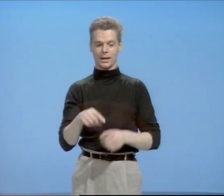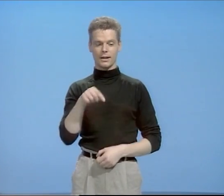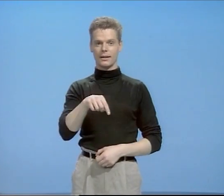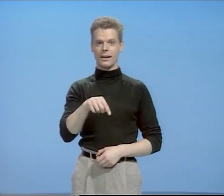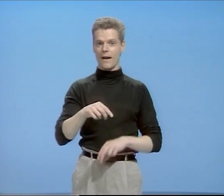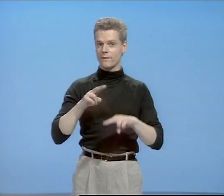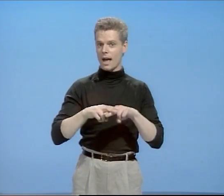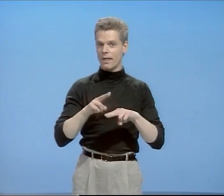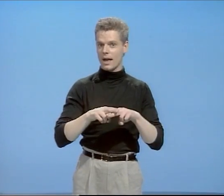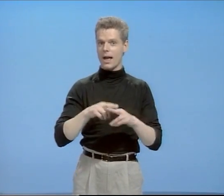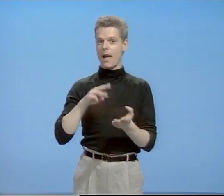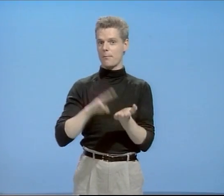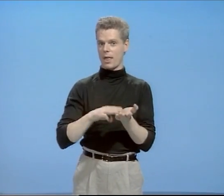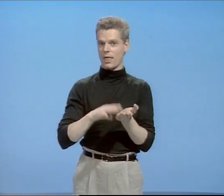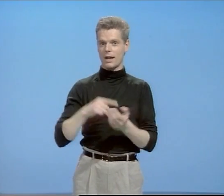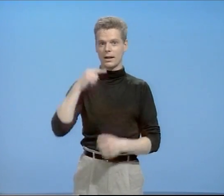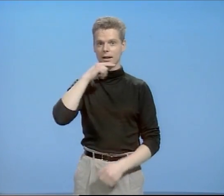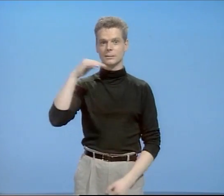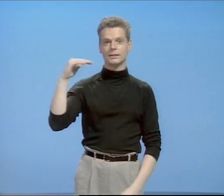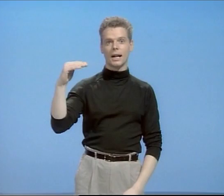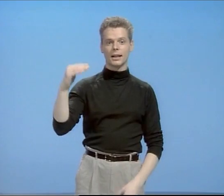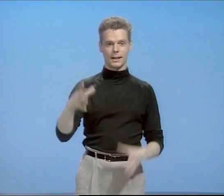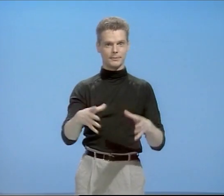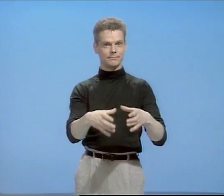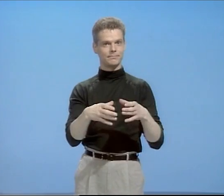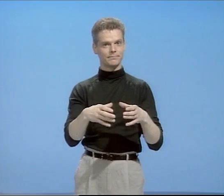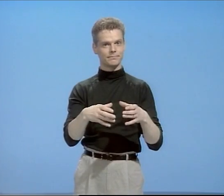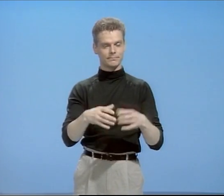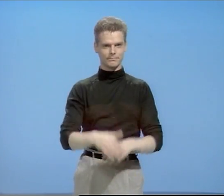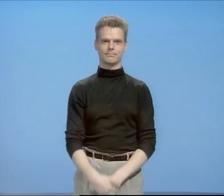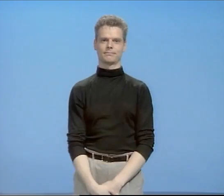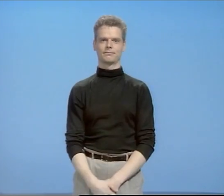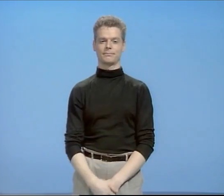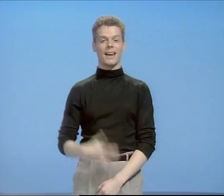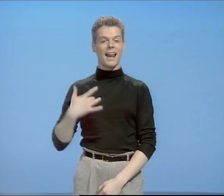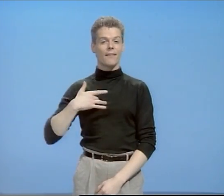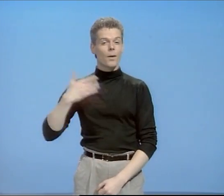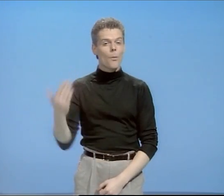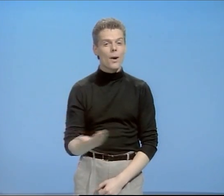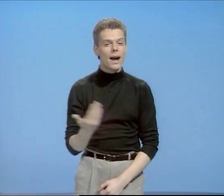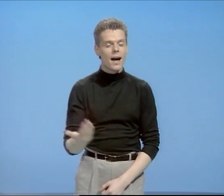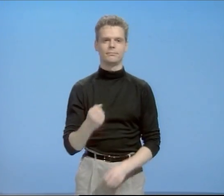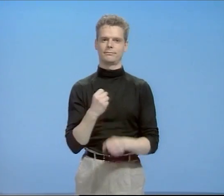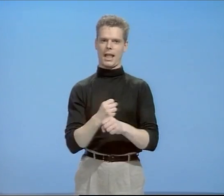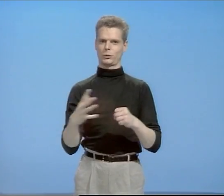Father, mother, and son. They lived in Glasgow.